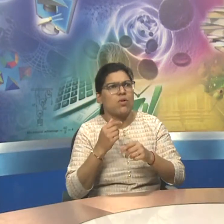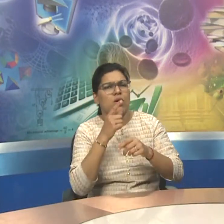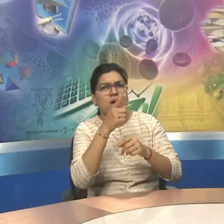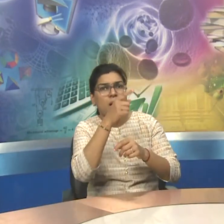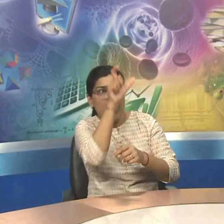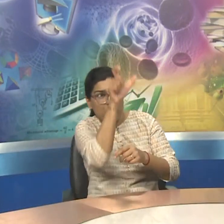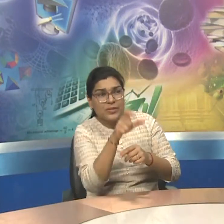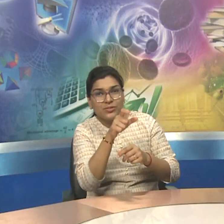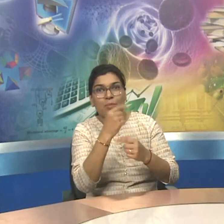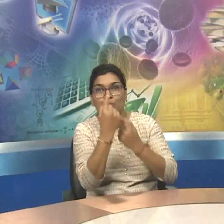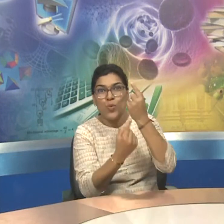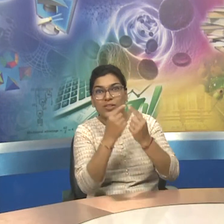For example,